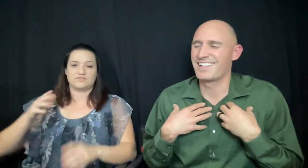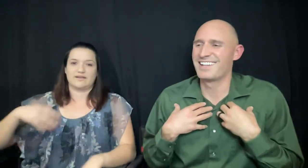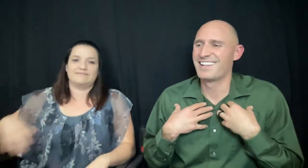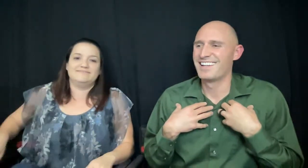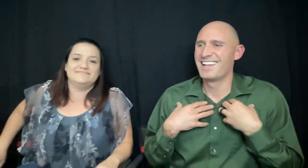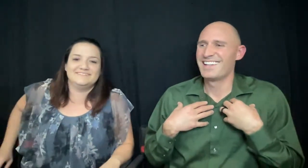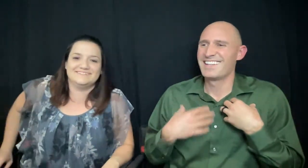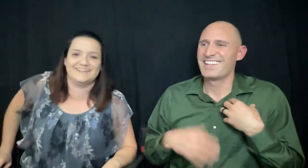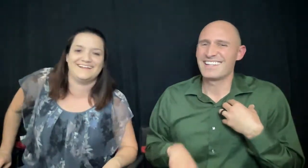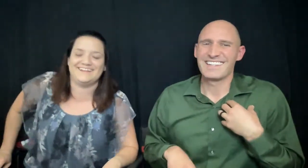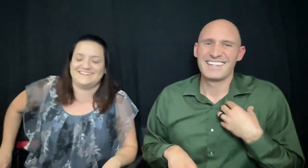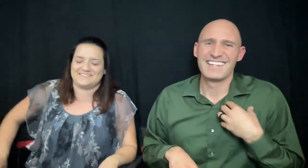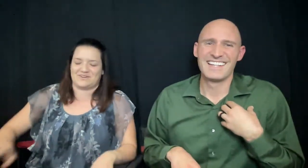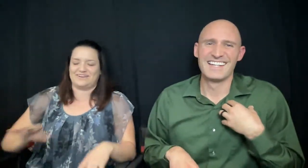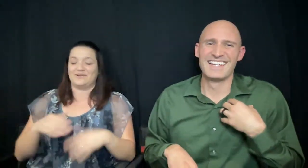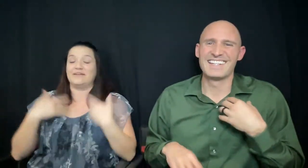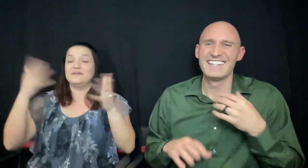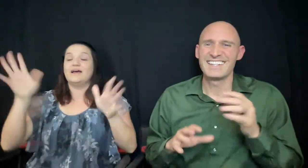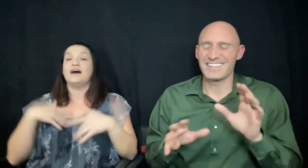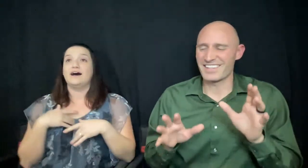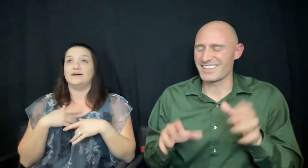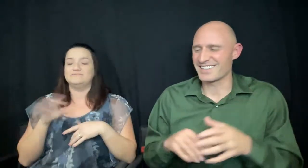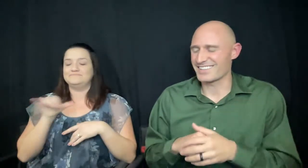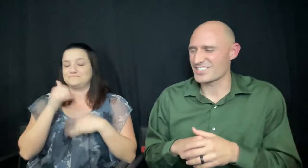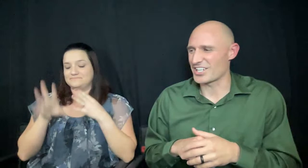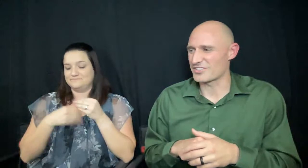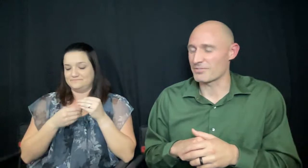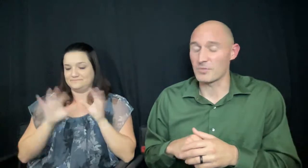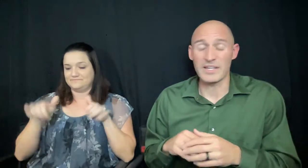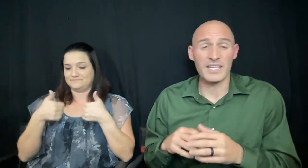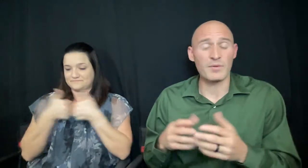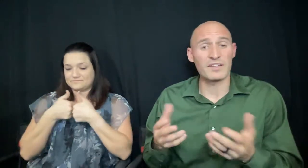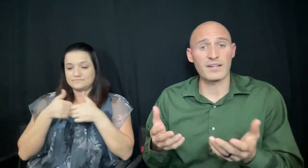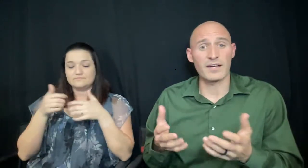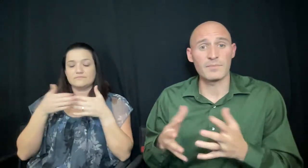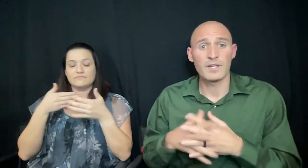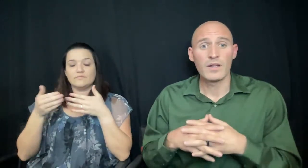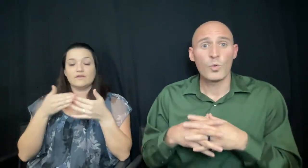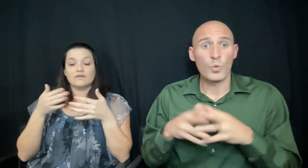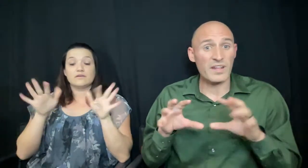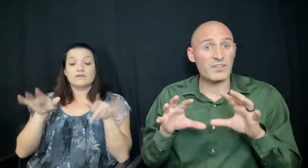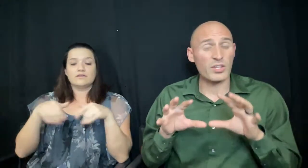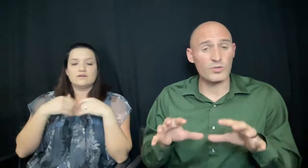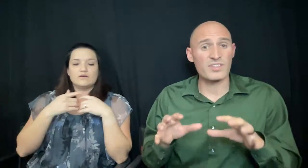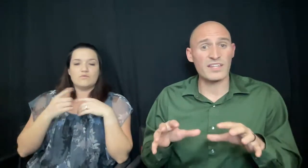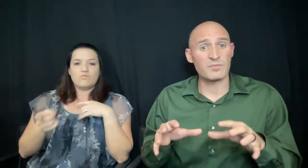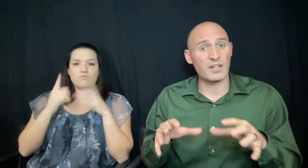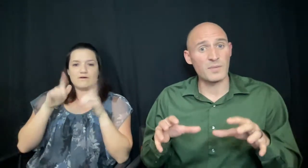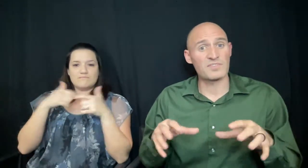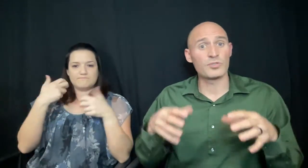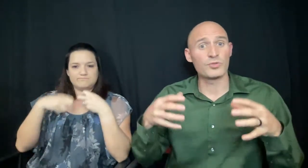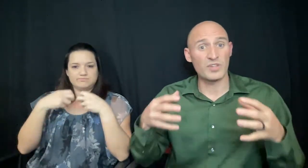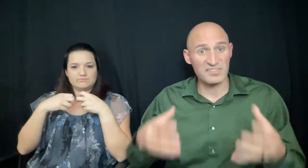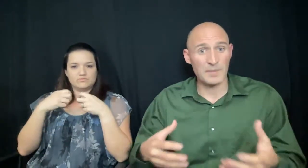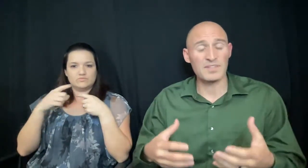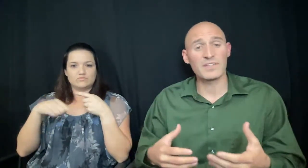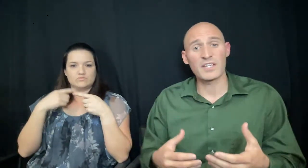right. Sorry. Go ahead. The challenge is real, but anyways, one of the huge things when it comes to receptively